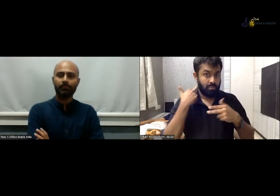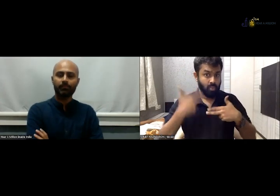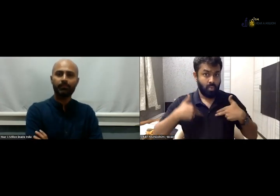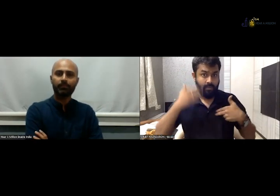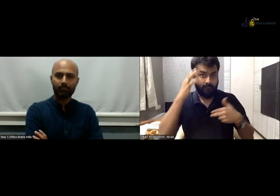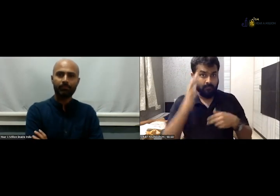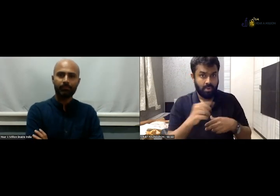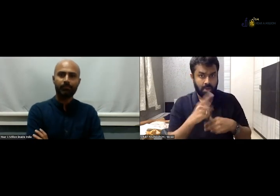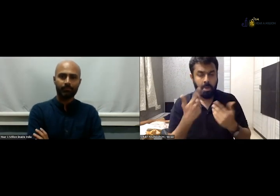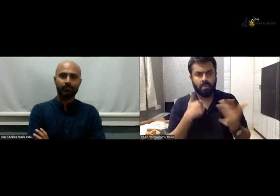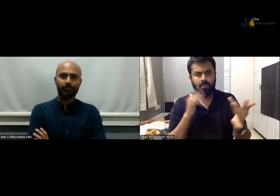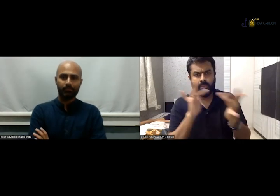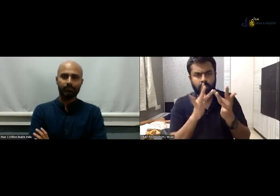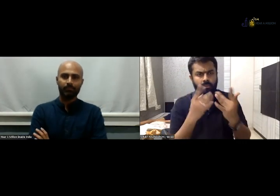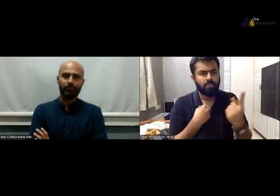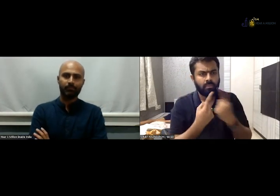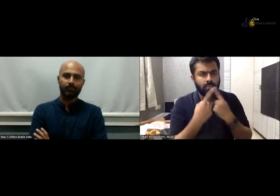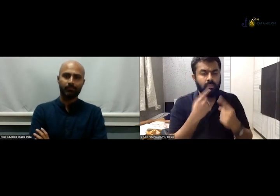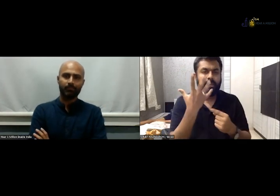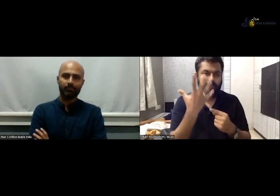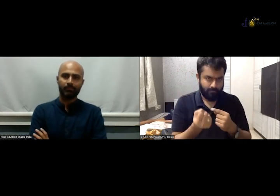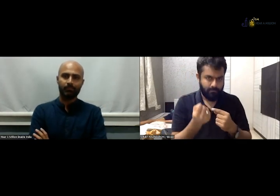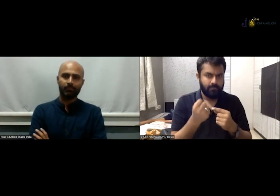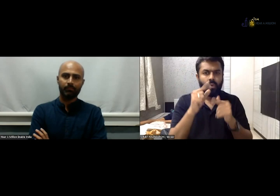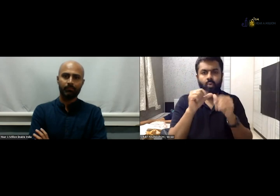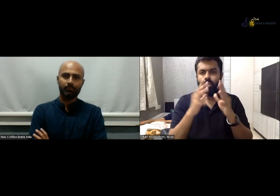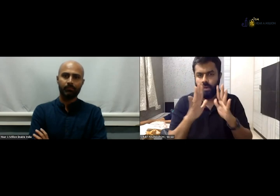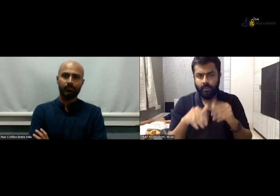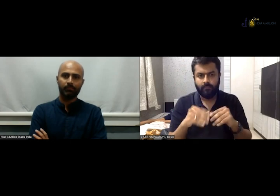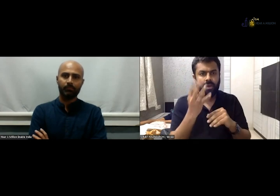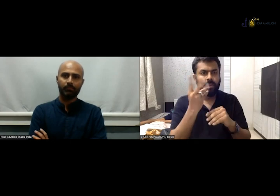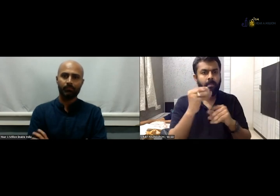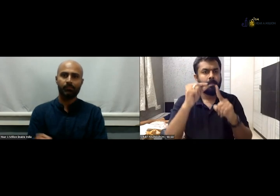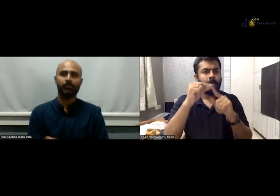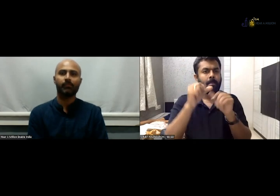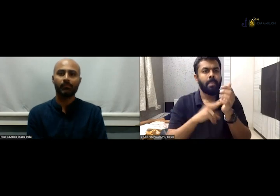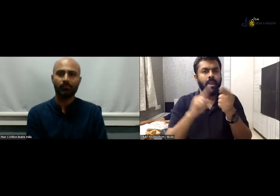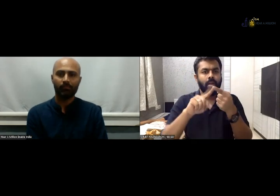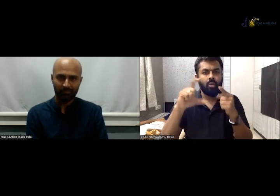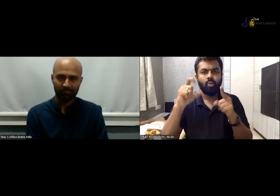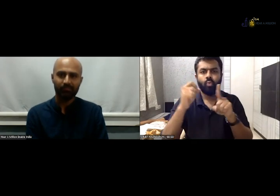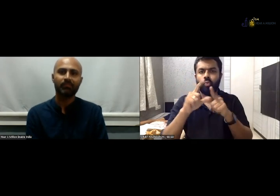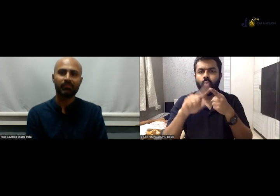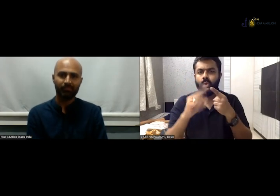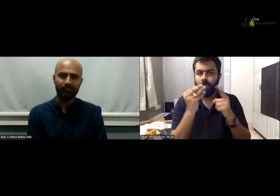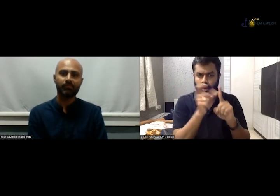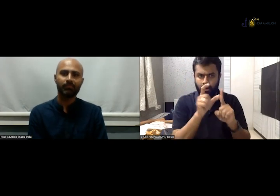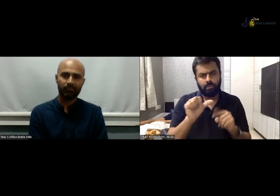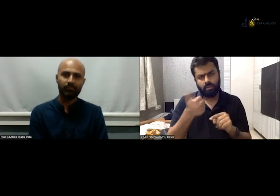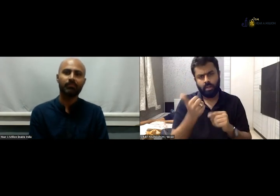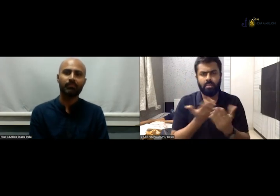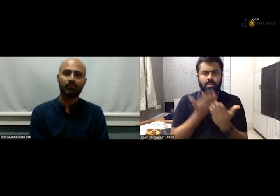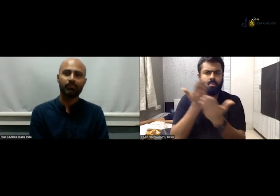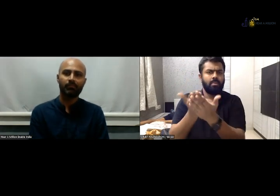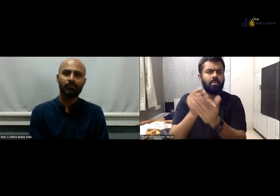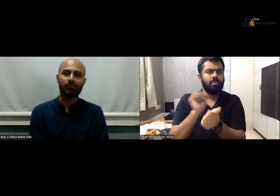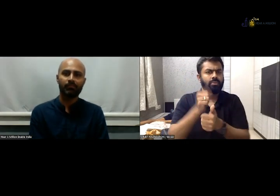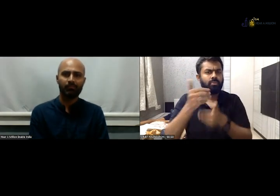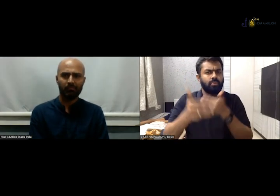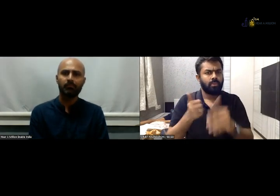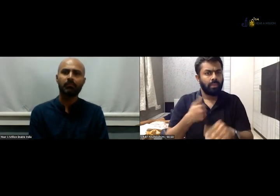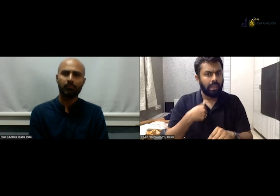things and they don't know, they are not aware about the law. So I've connected with Sudamni and we discussed about the